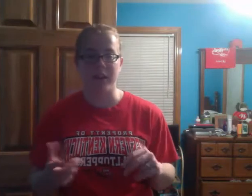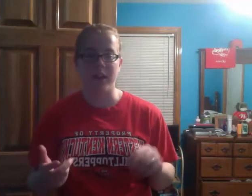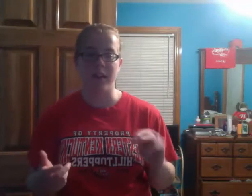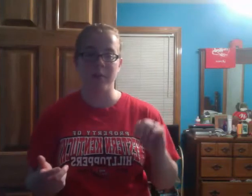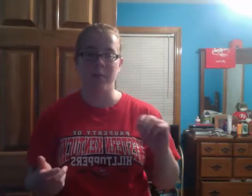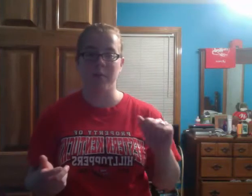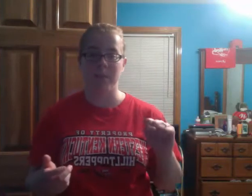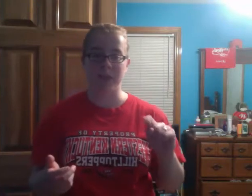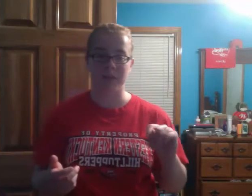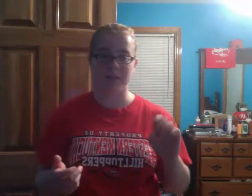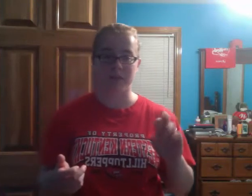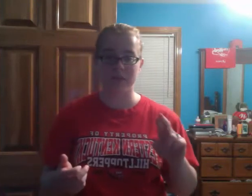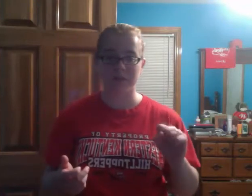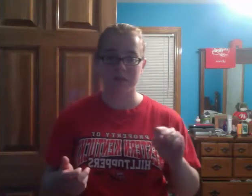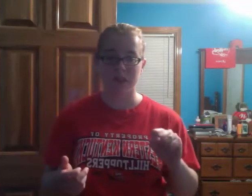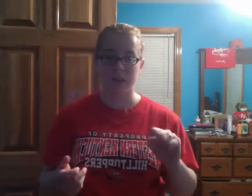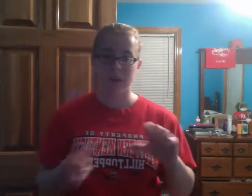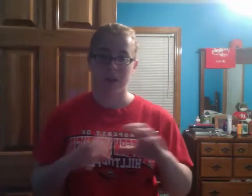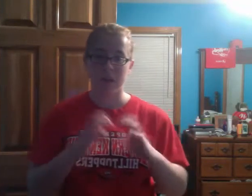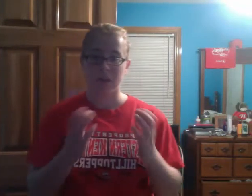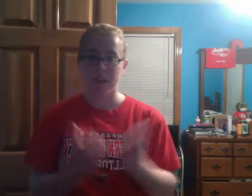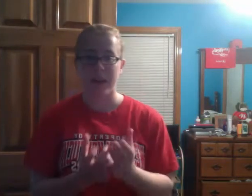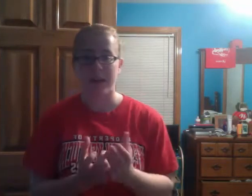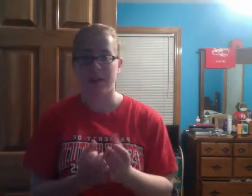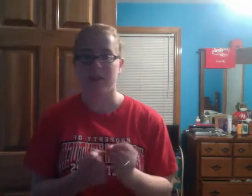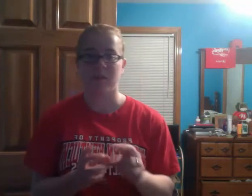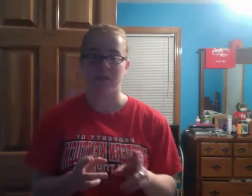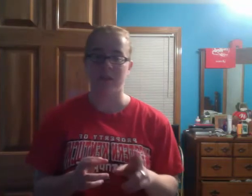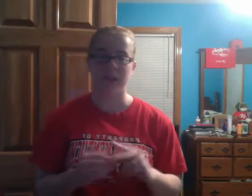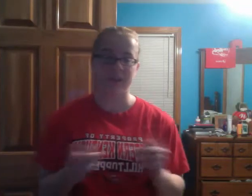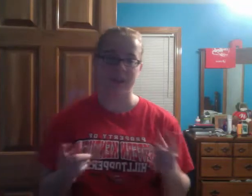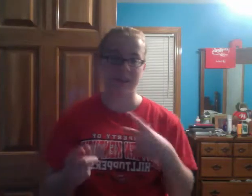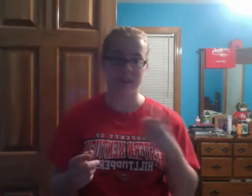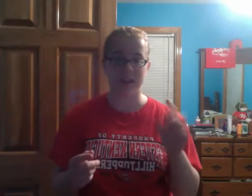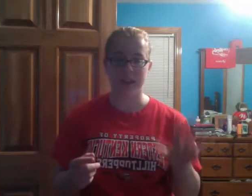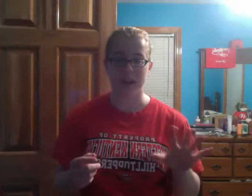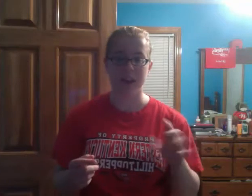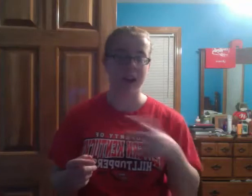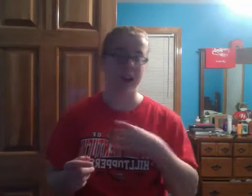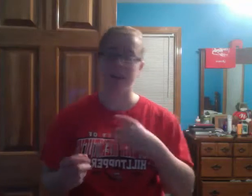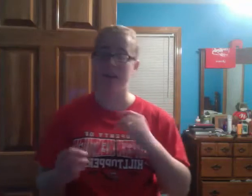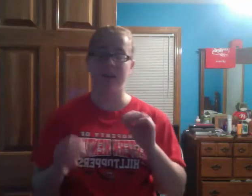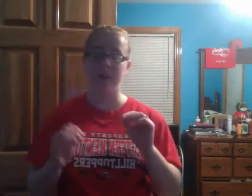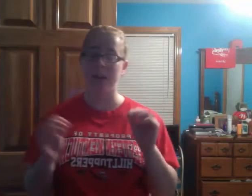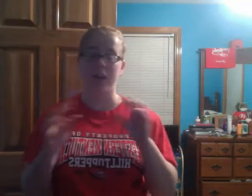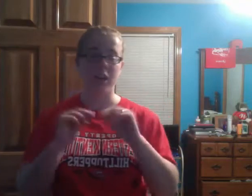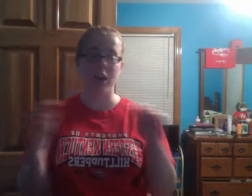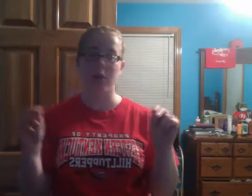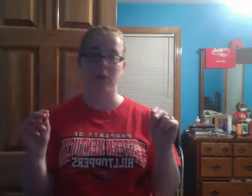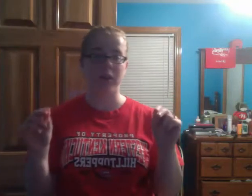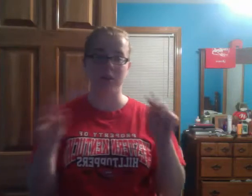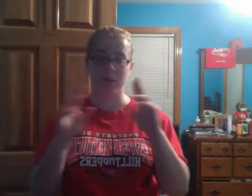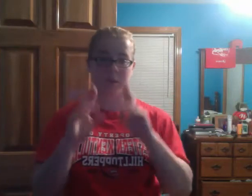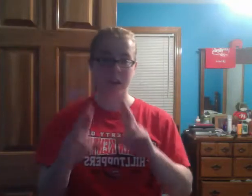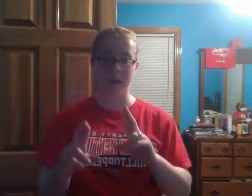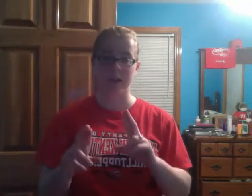a master's class or anything like that. And I mean no disrespect,